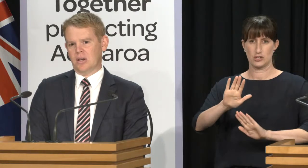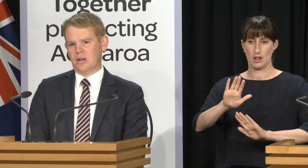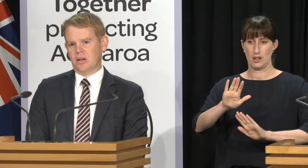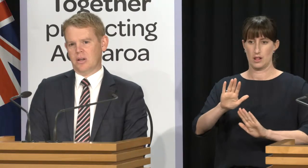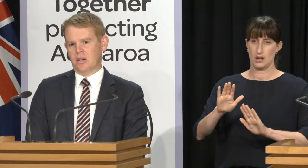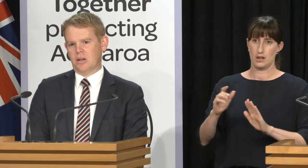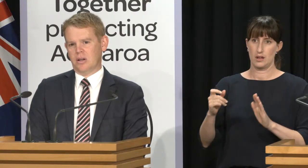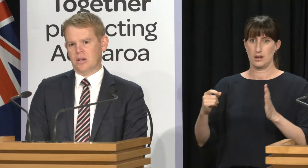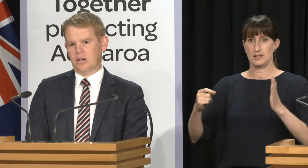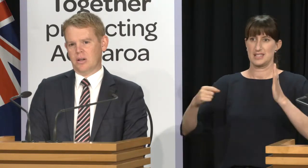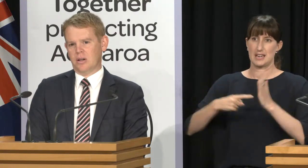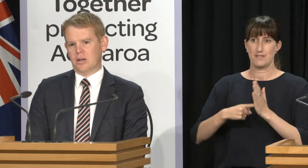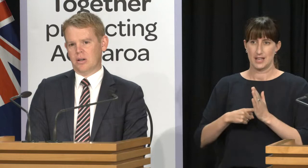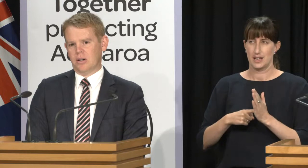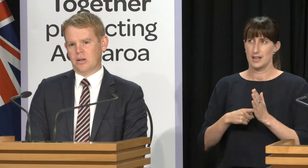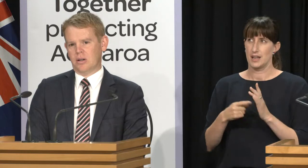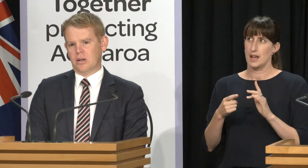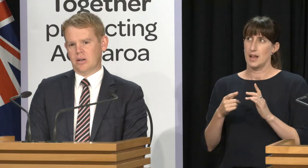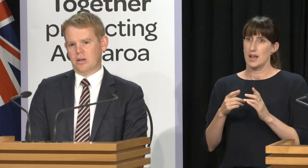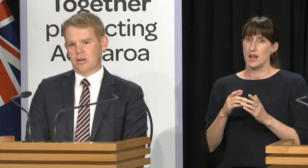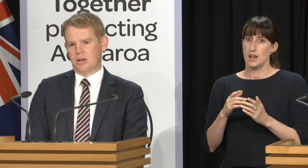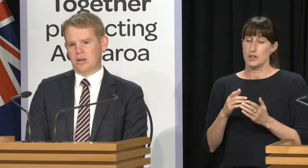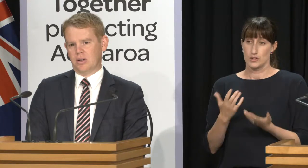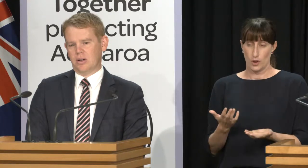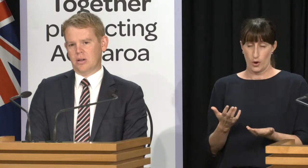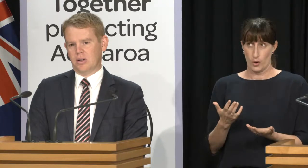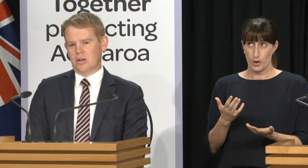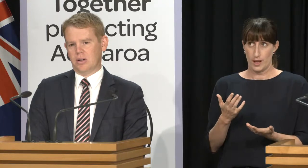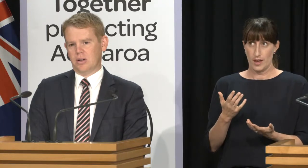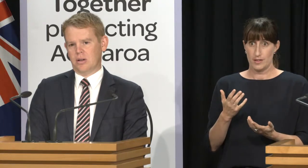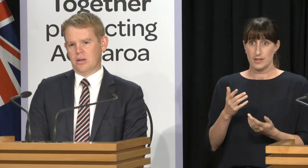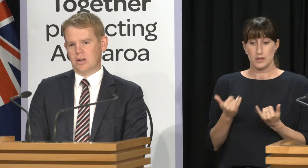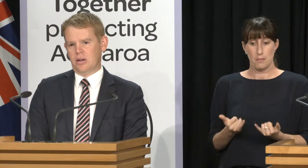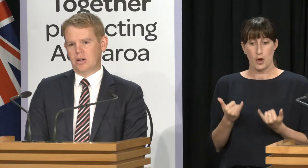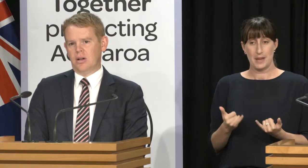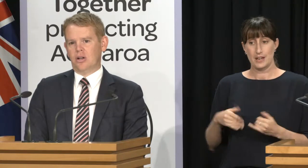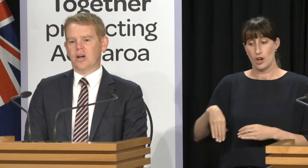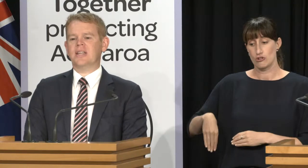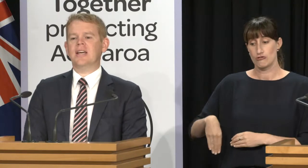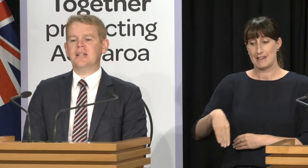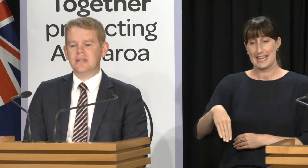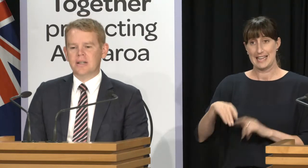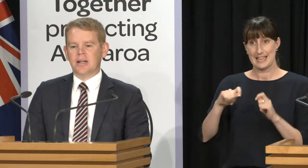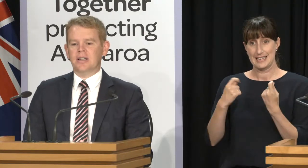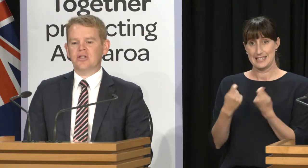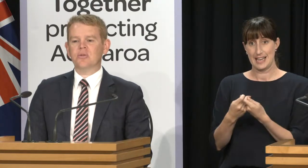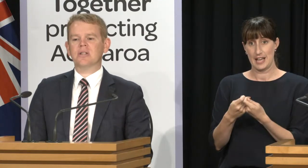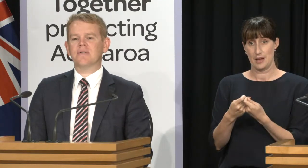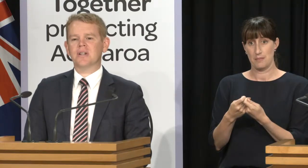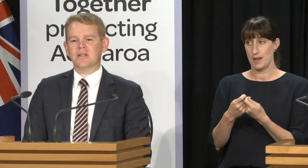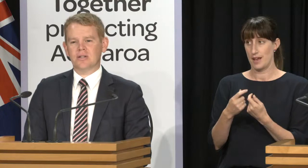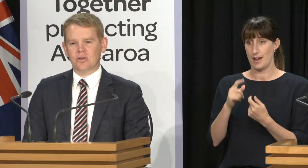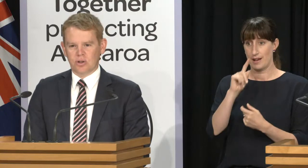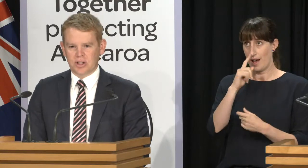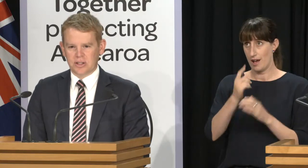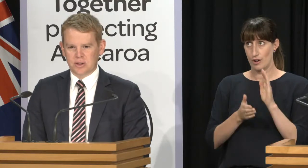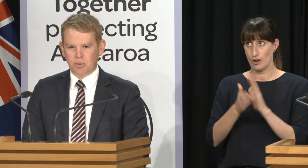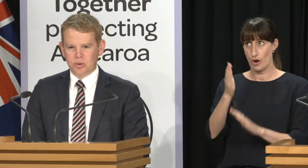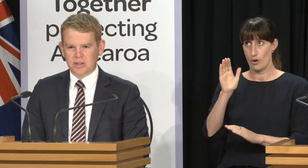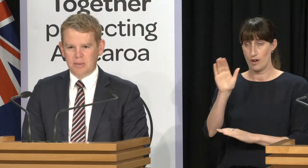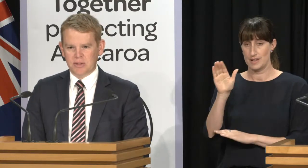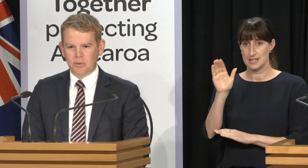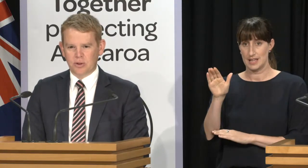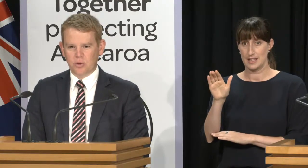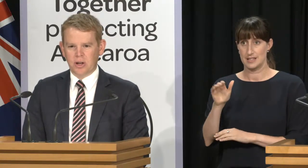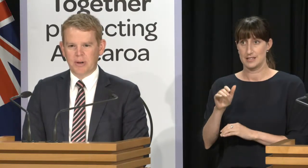the cricketers won't be able to travel to the IPL, which they're not representing New Zealand at? Look, again, national significance is not just